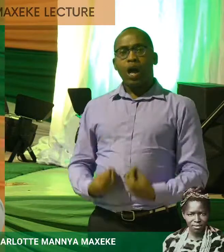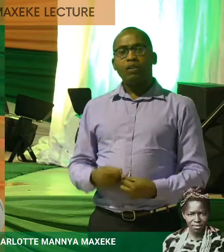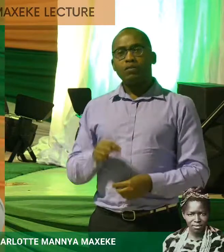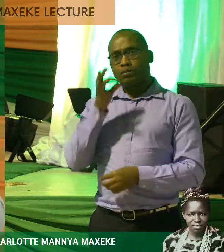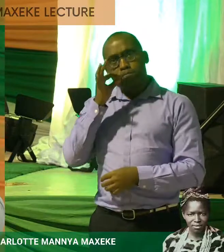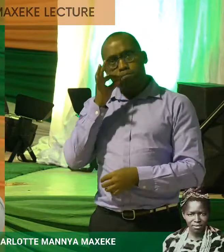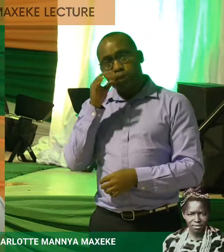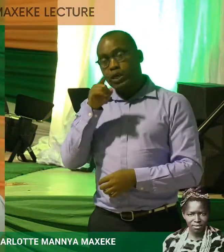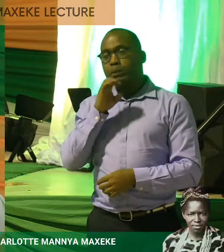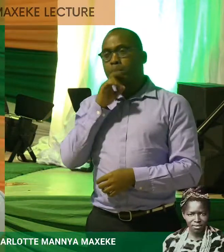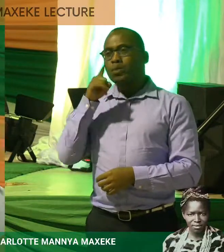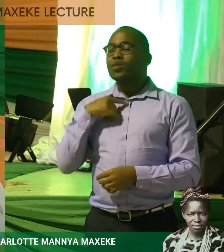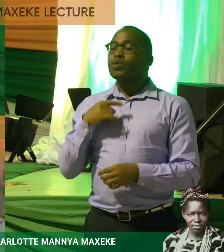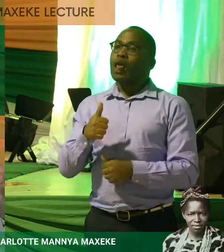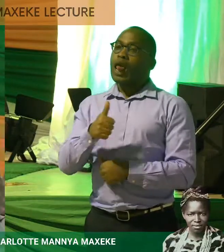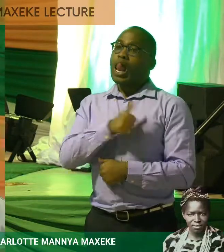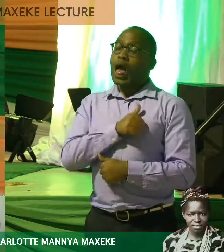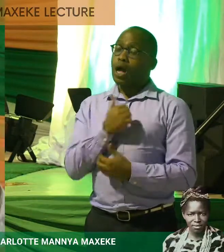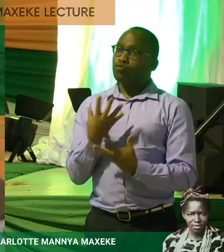has opened up